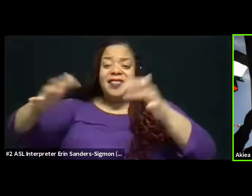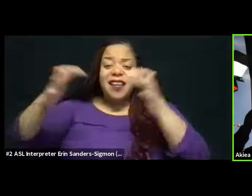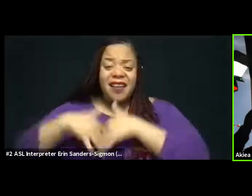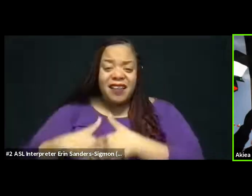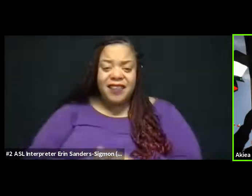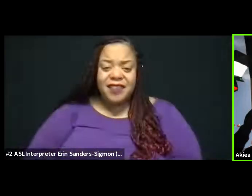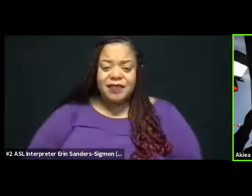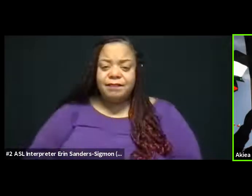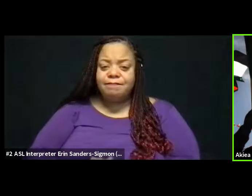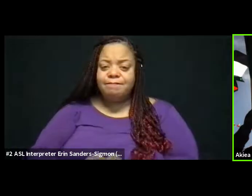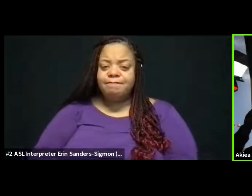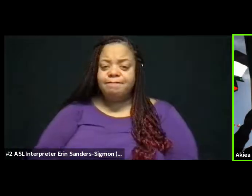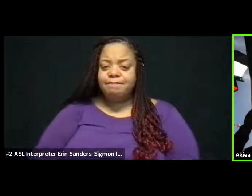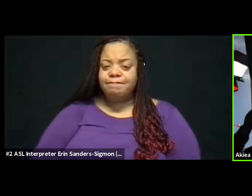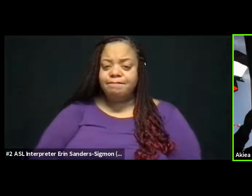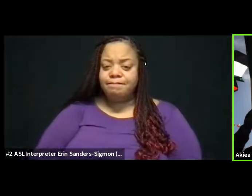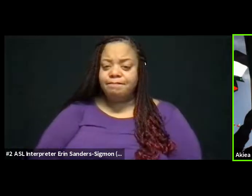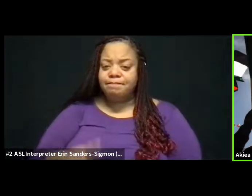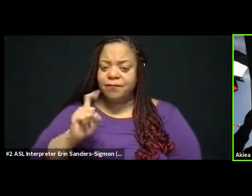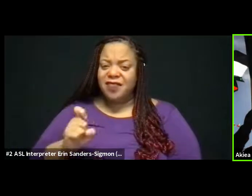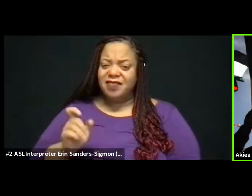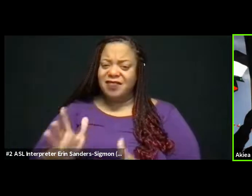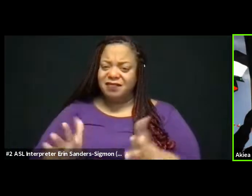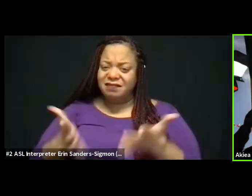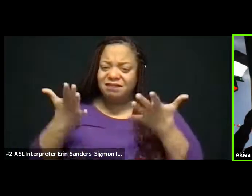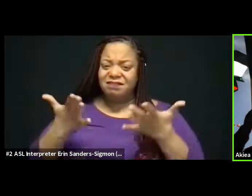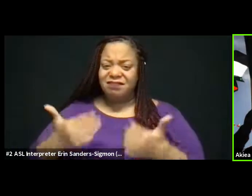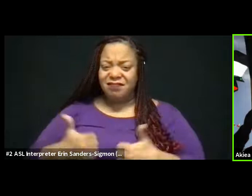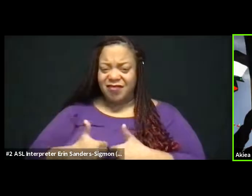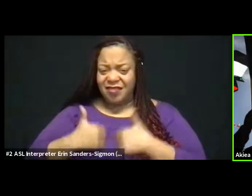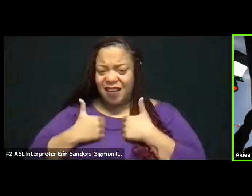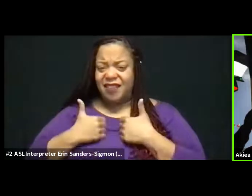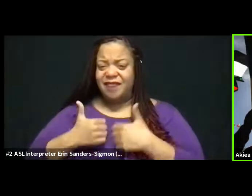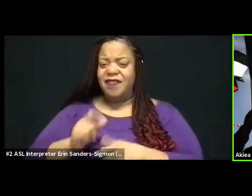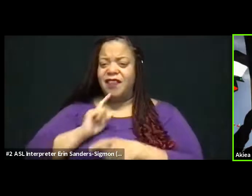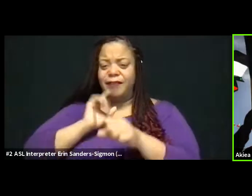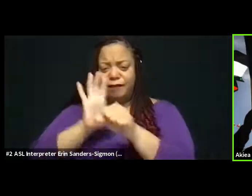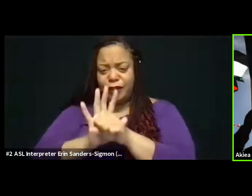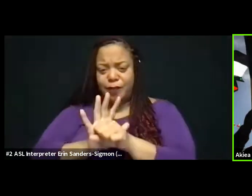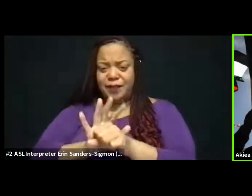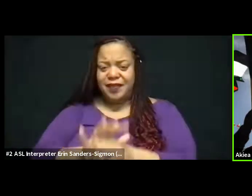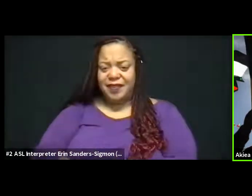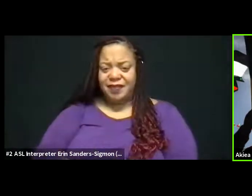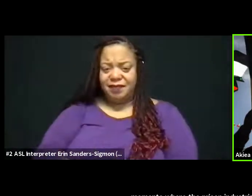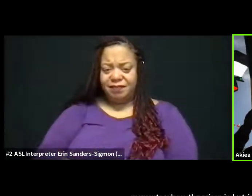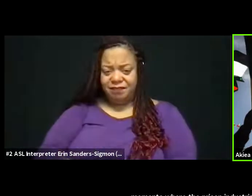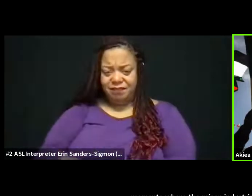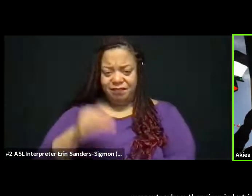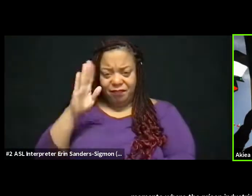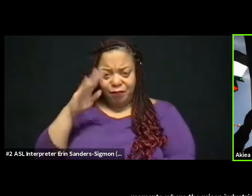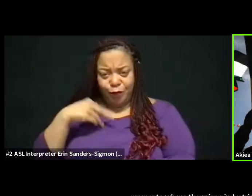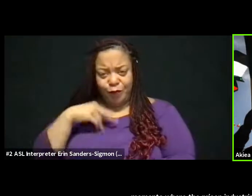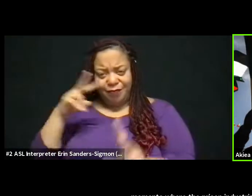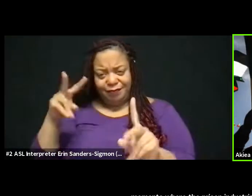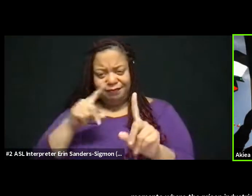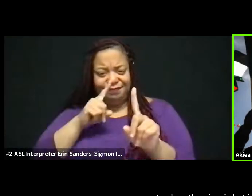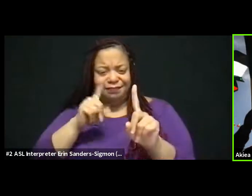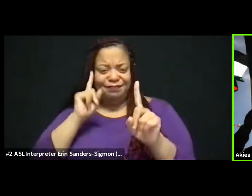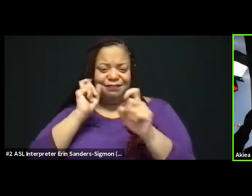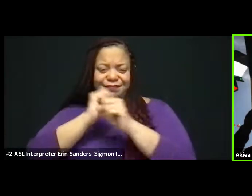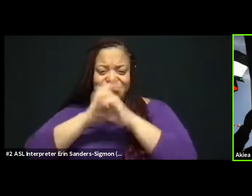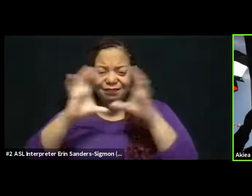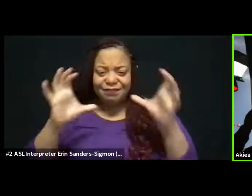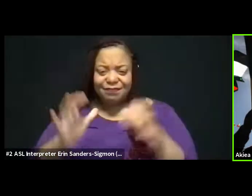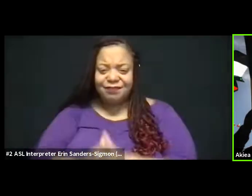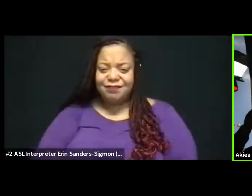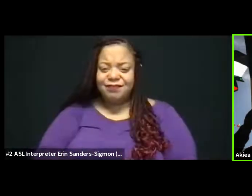of what I want the world to be and what we deserve, then I have to really work backwards to focus on the how in